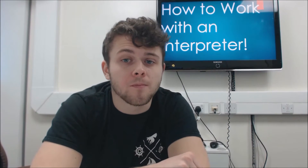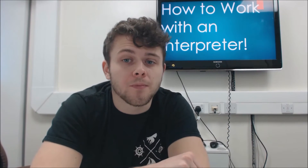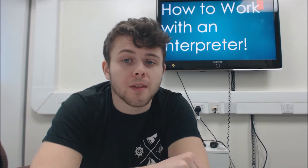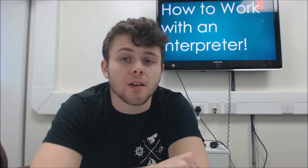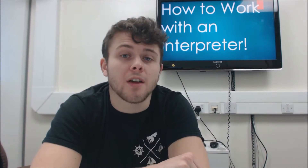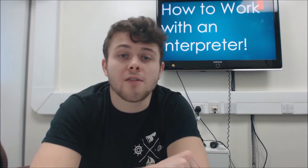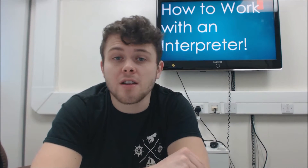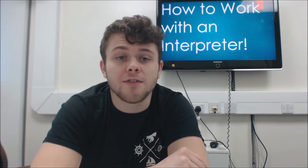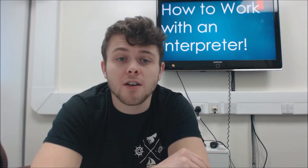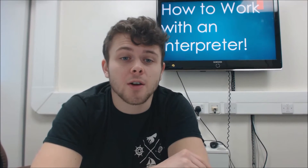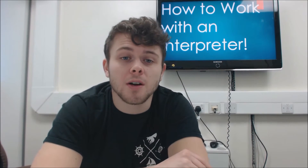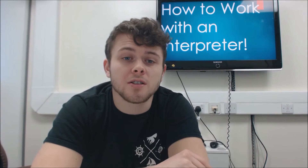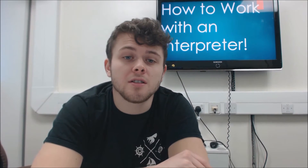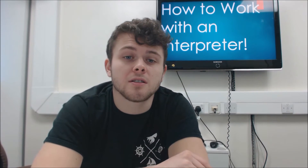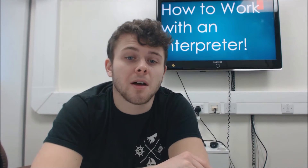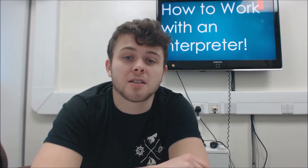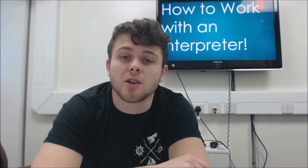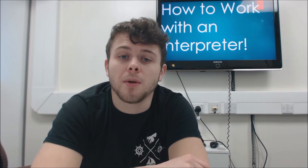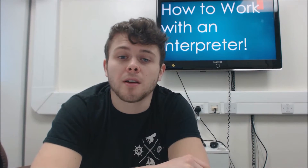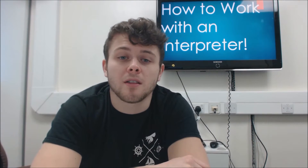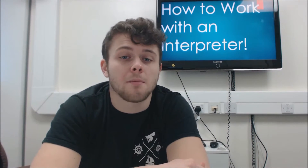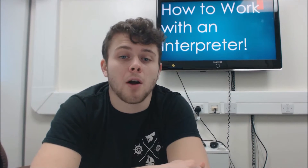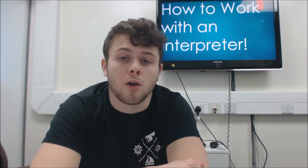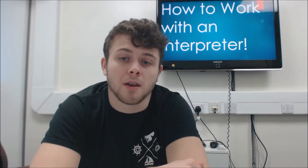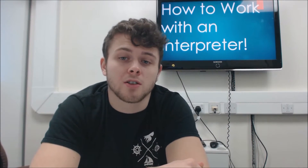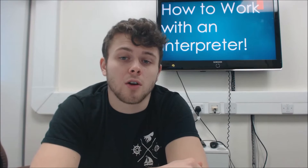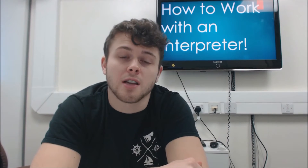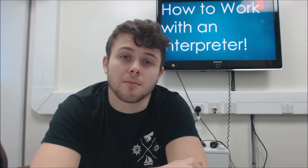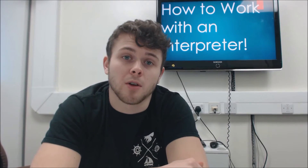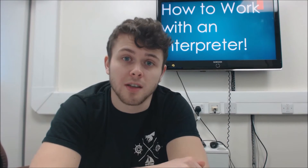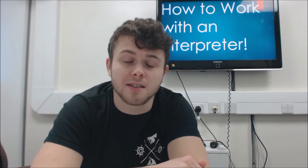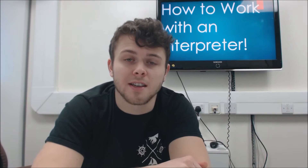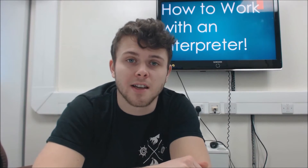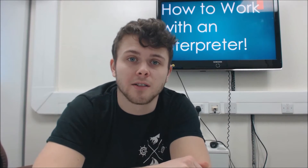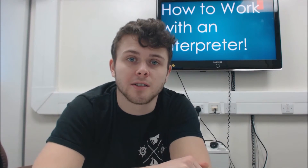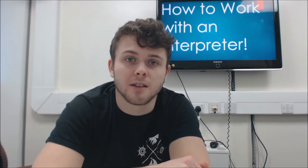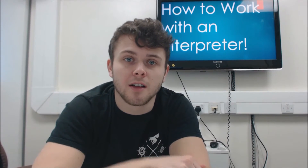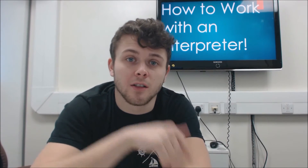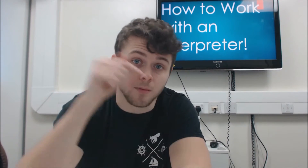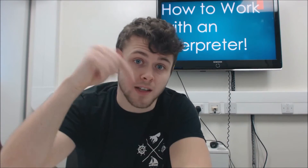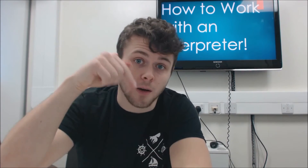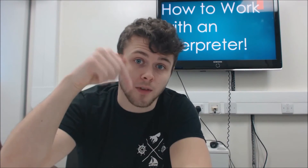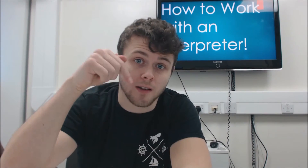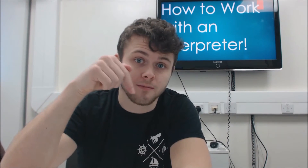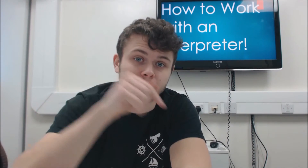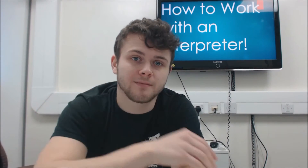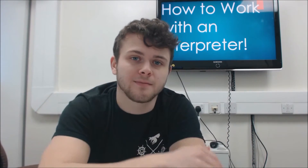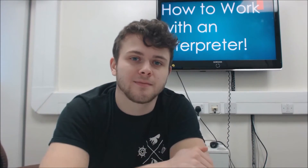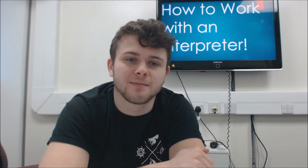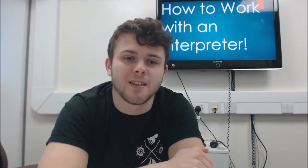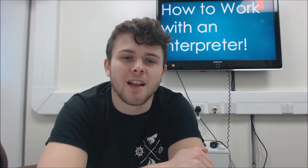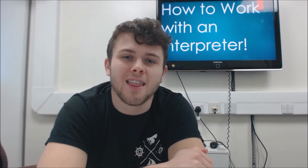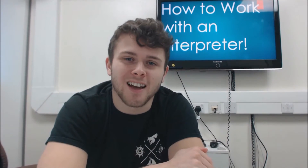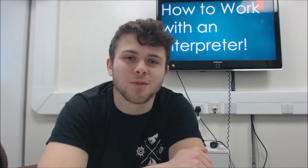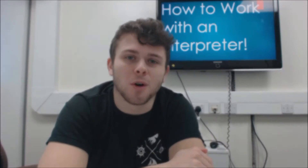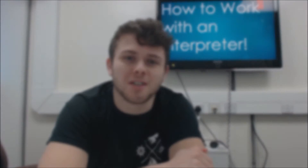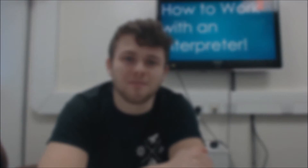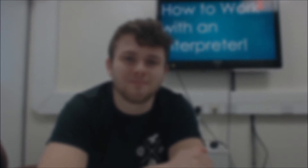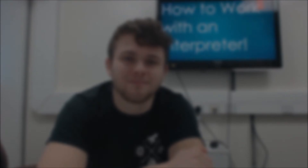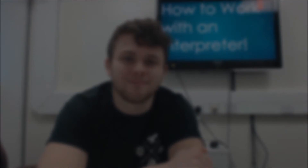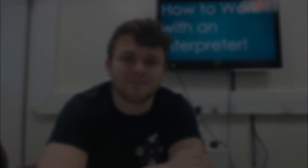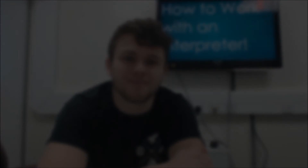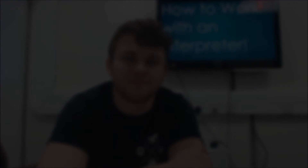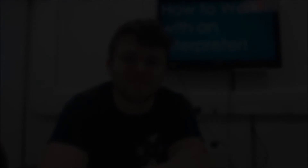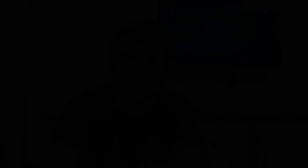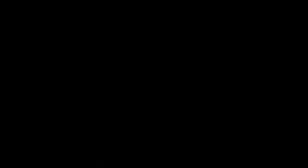down below. If you have any further questions about this topic, then by all means contact me on these details. They'll be down there. Thanks for